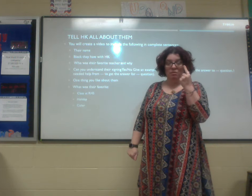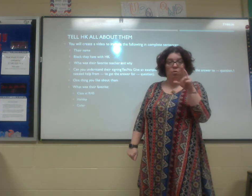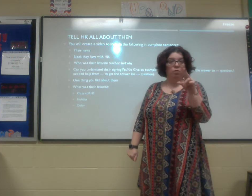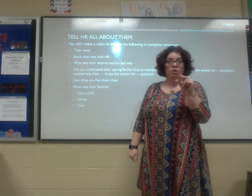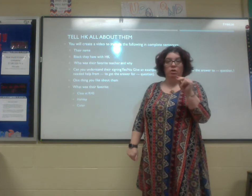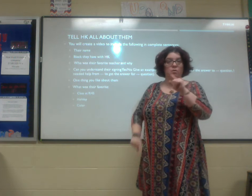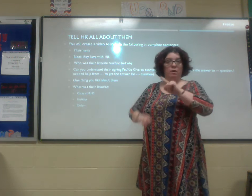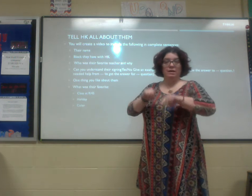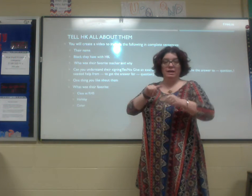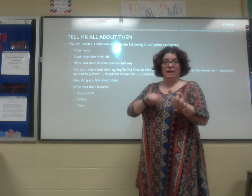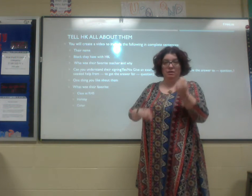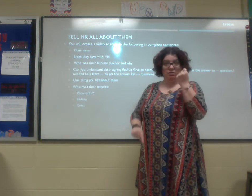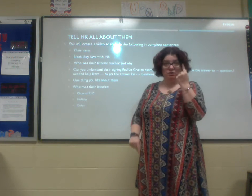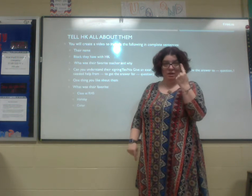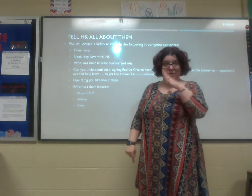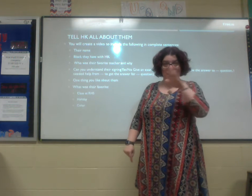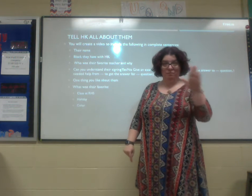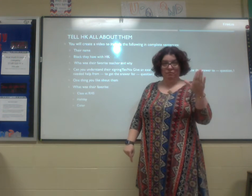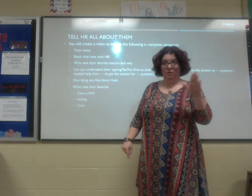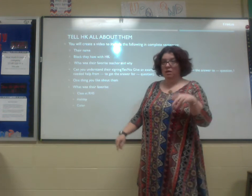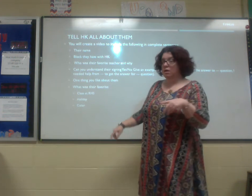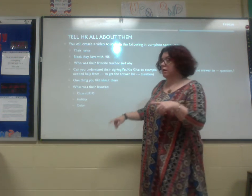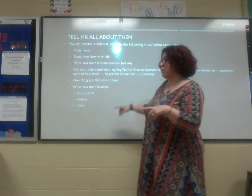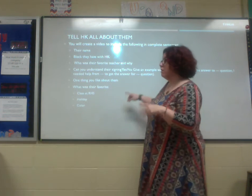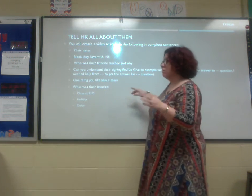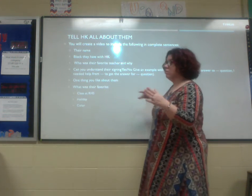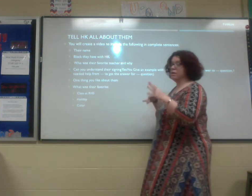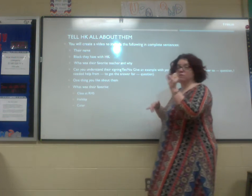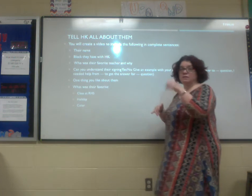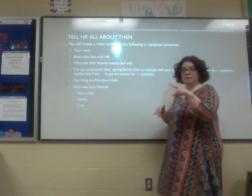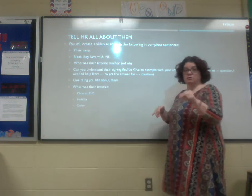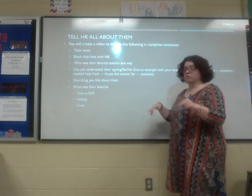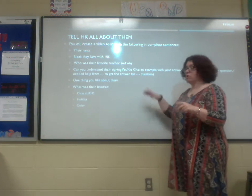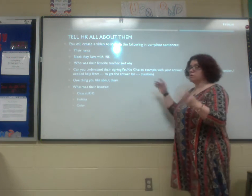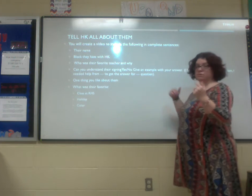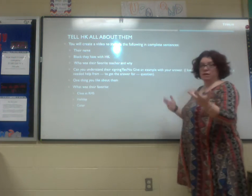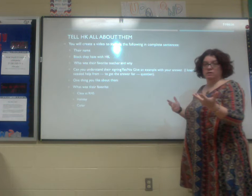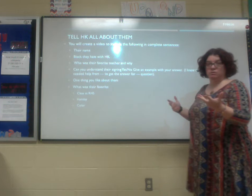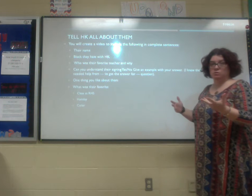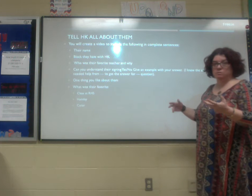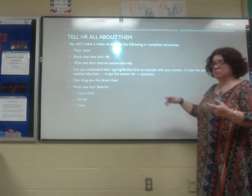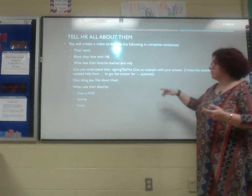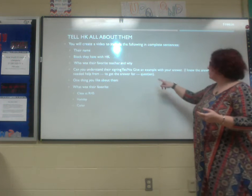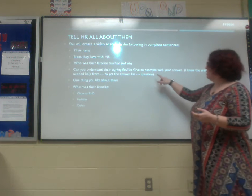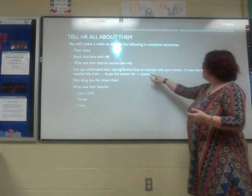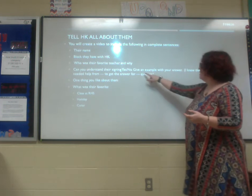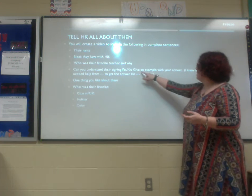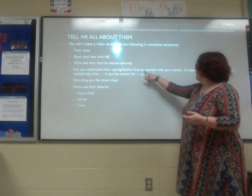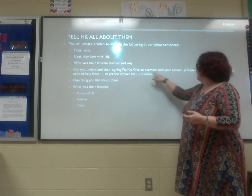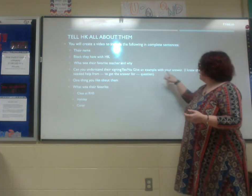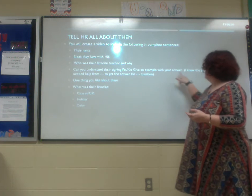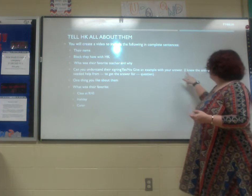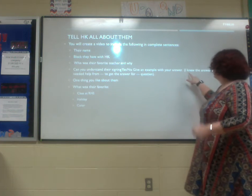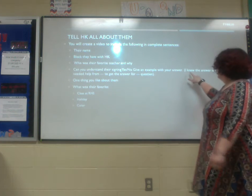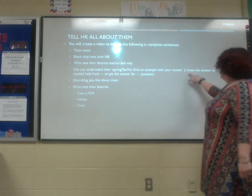or no, I can't understand them. Now, no matter if it's a yes or no, you have to answer it a specific way. I